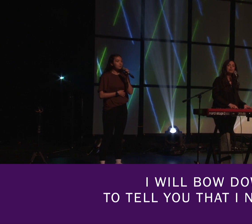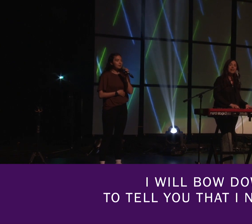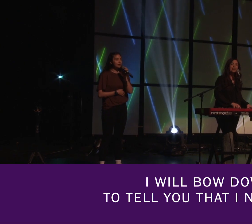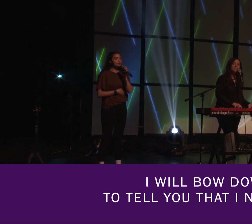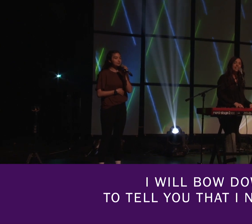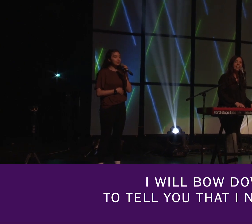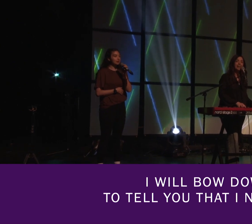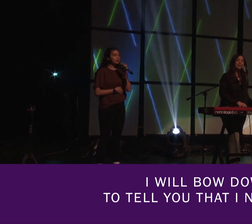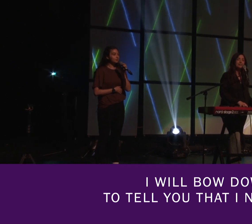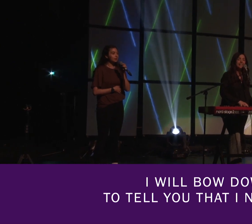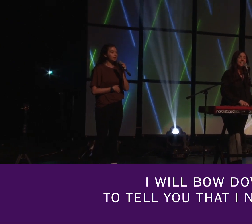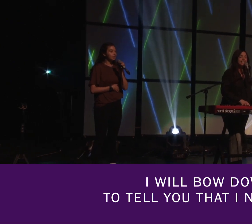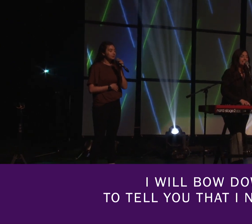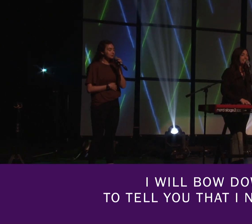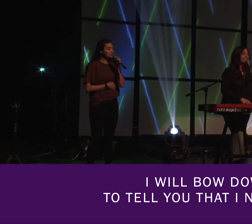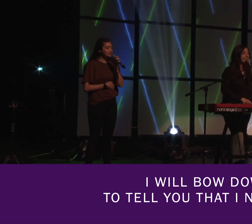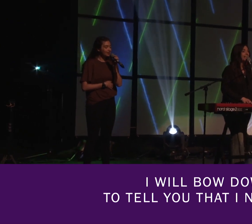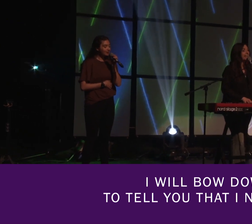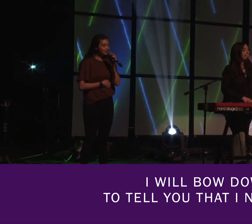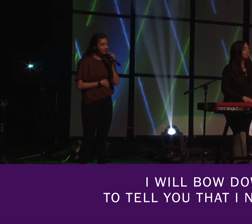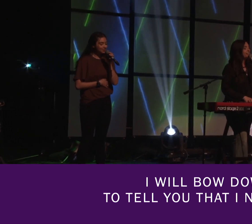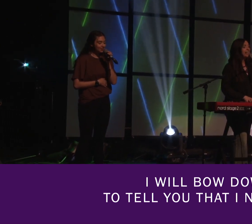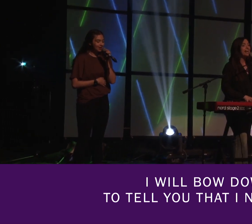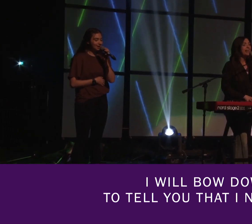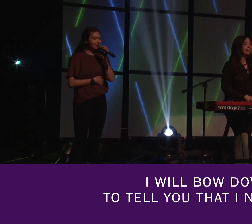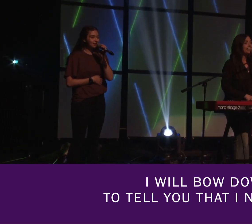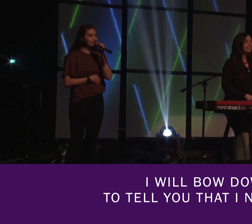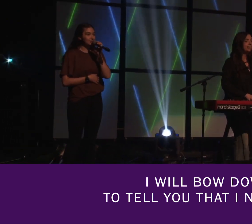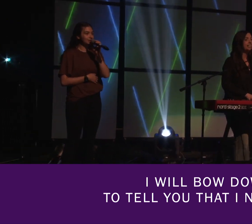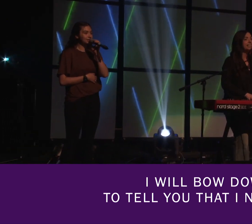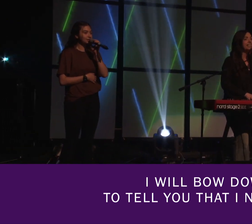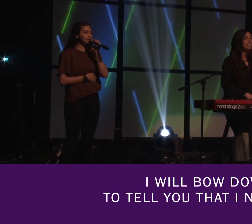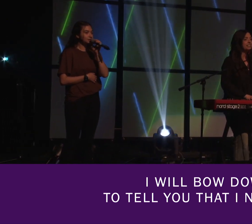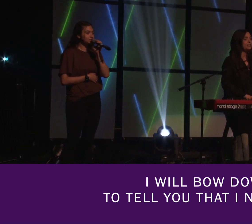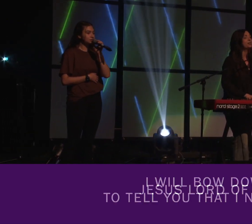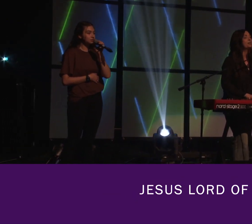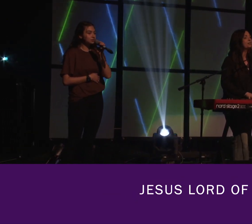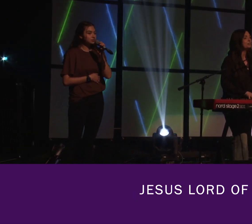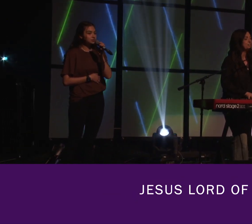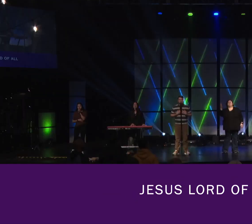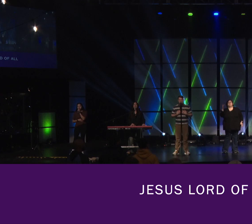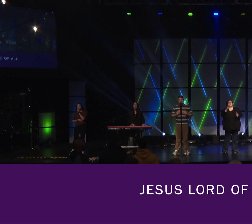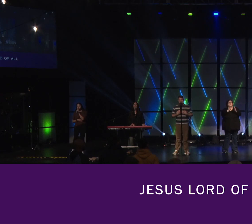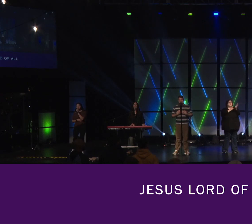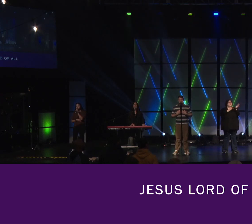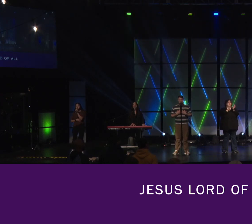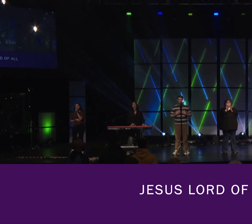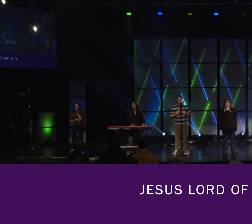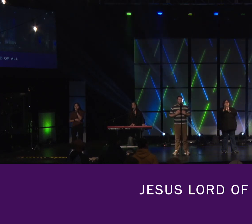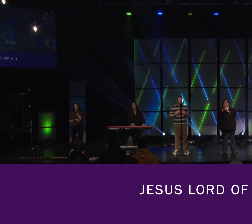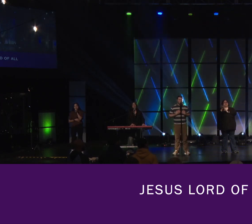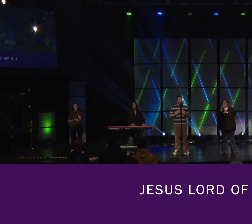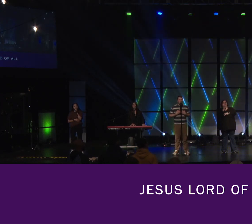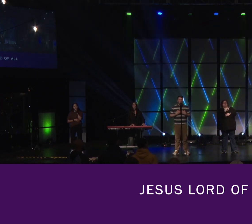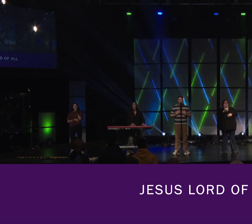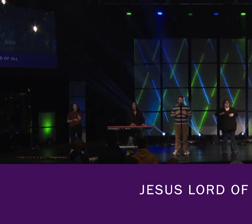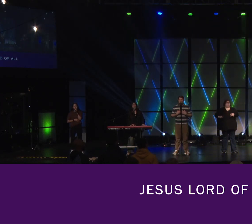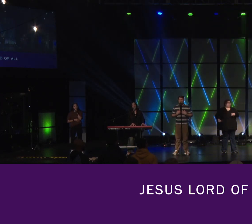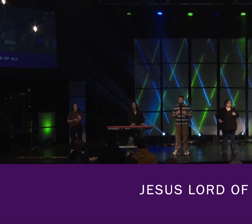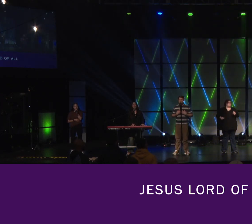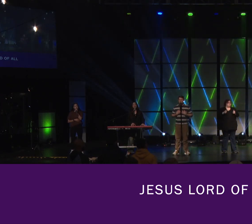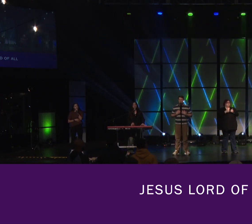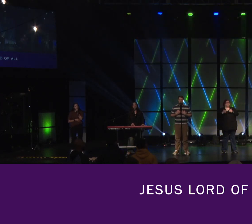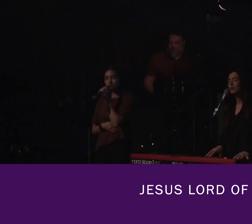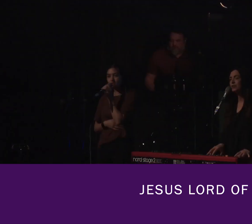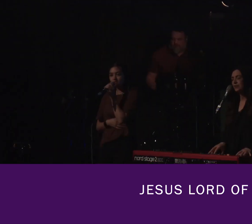I will bow down to tell you that I need you, Jesus,